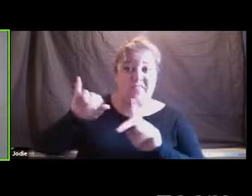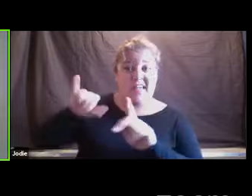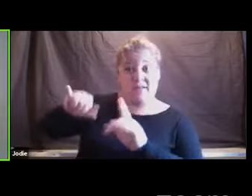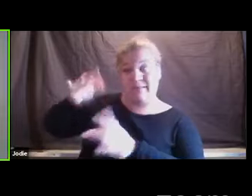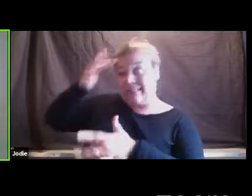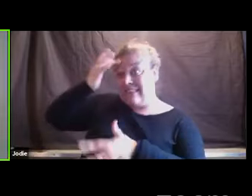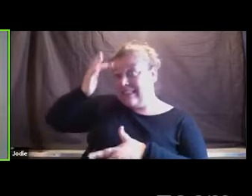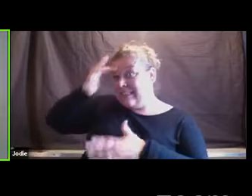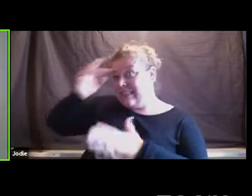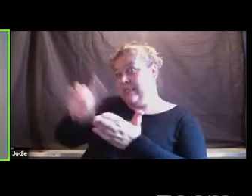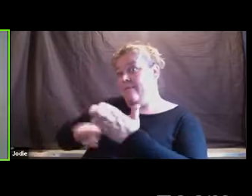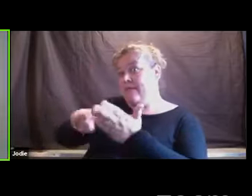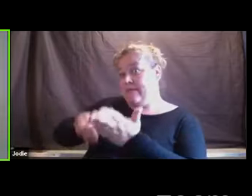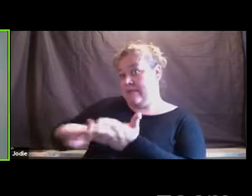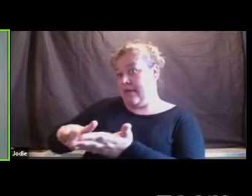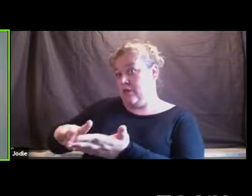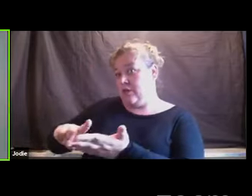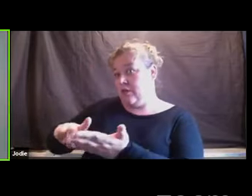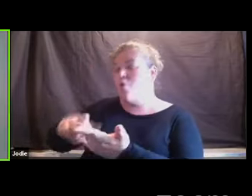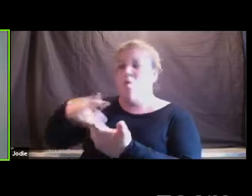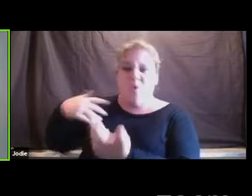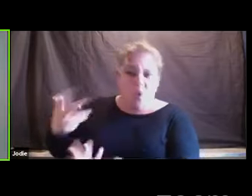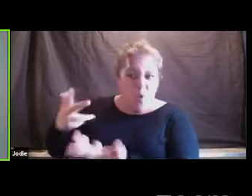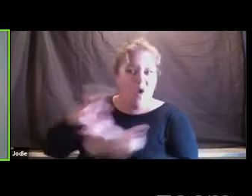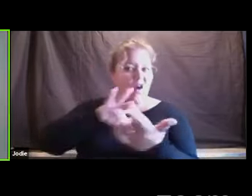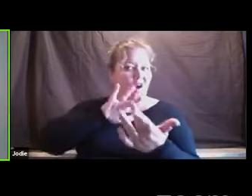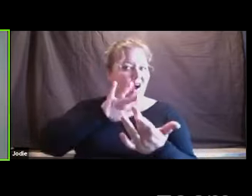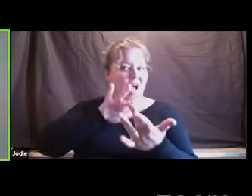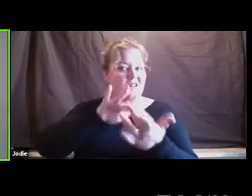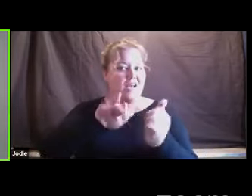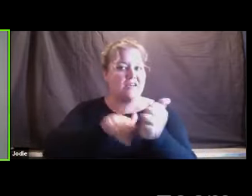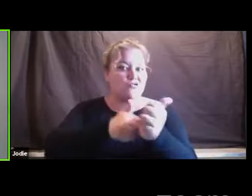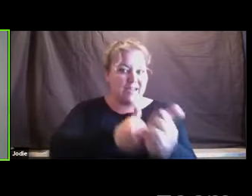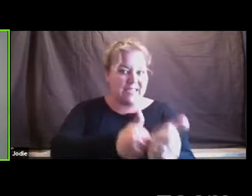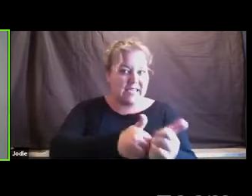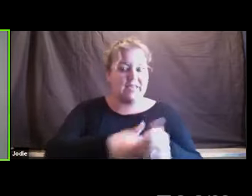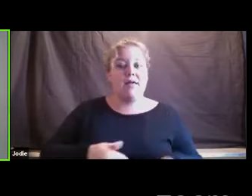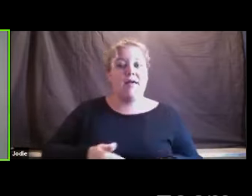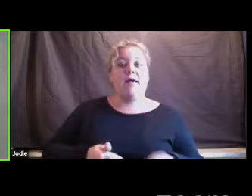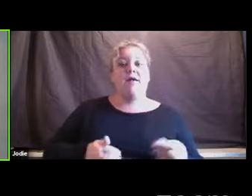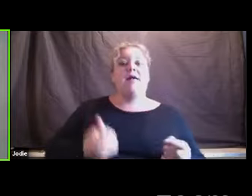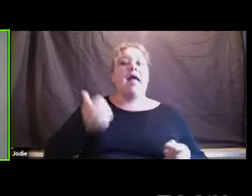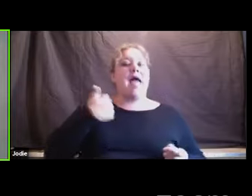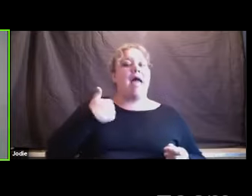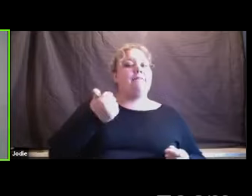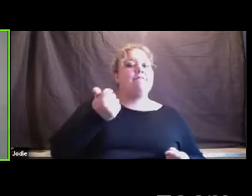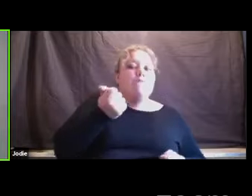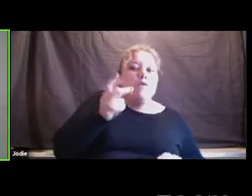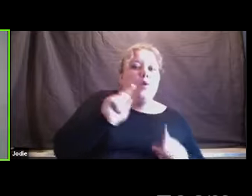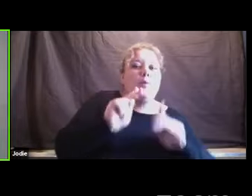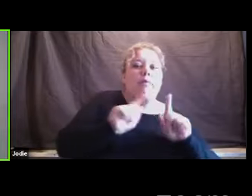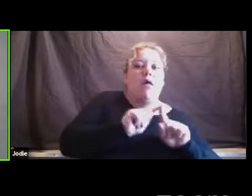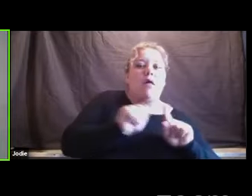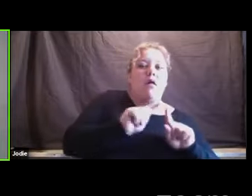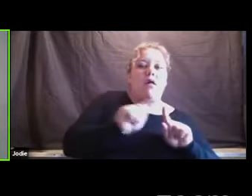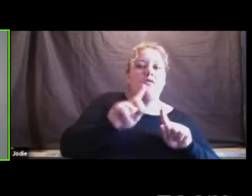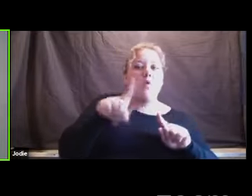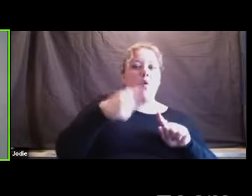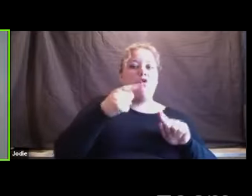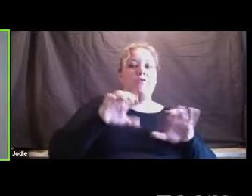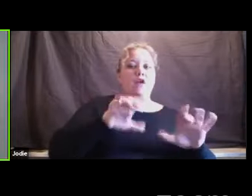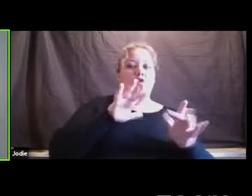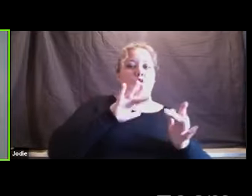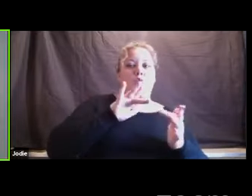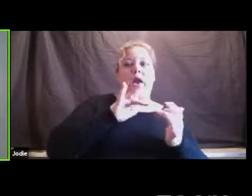investigation or contact tracing. We have a couple of folks who only do contact tracing, and we are